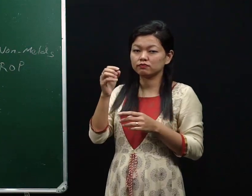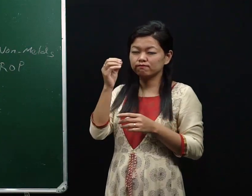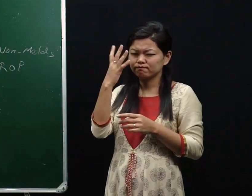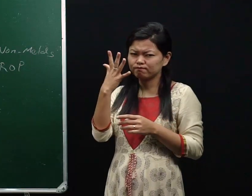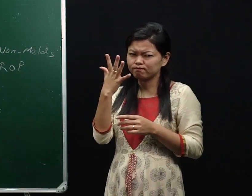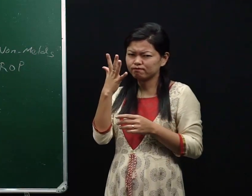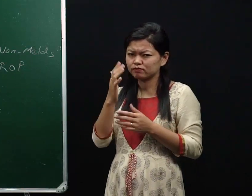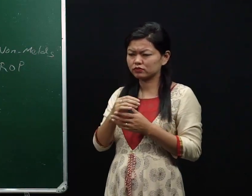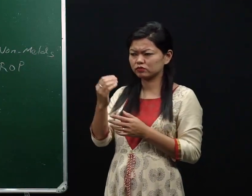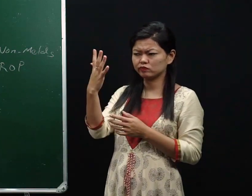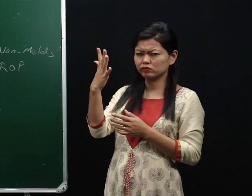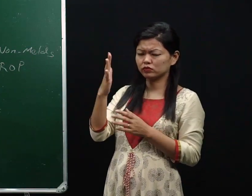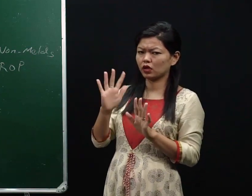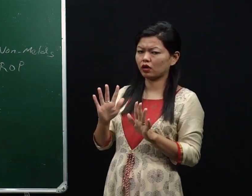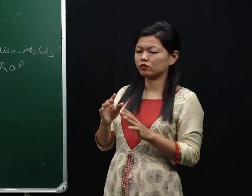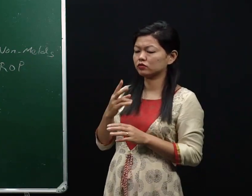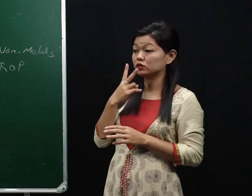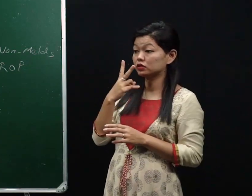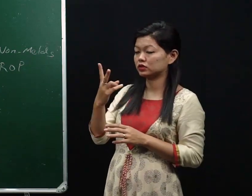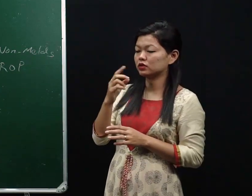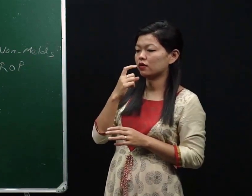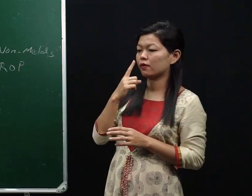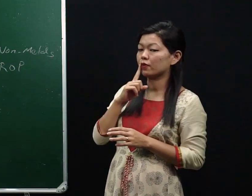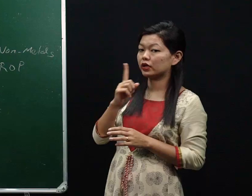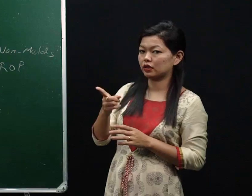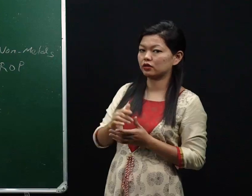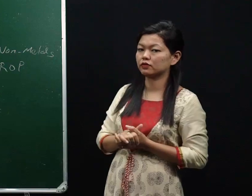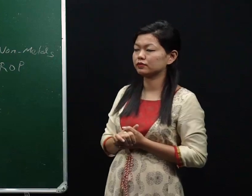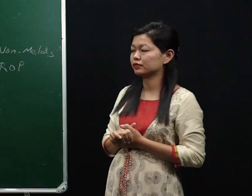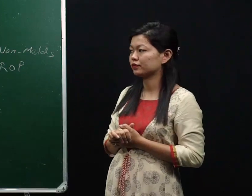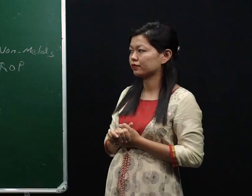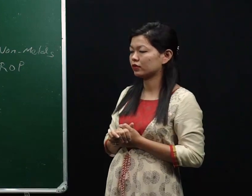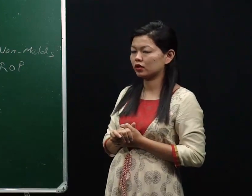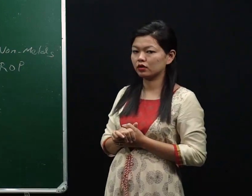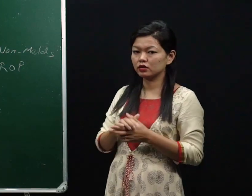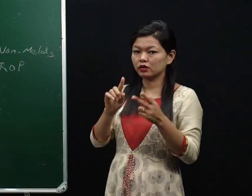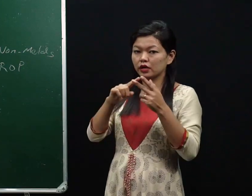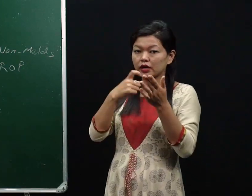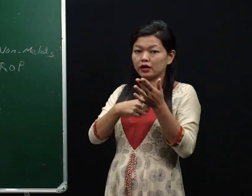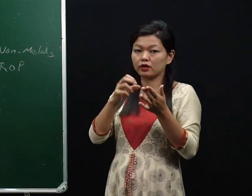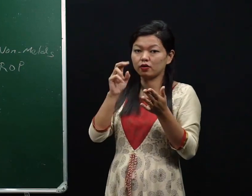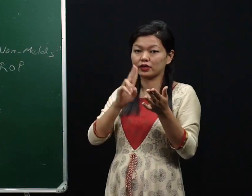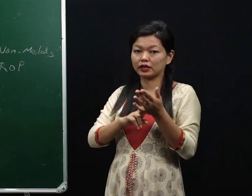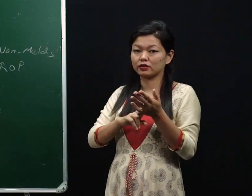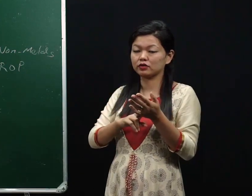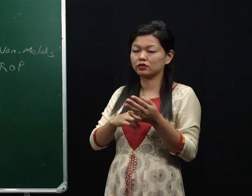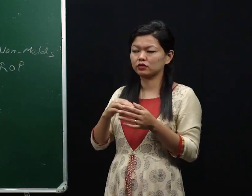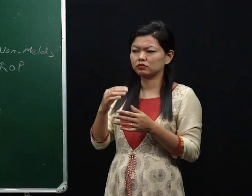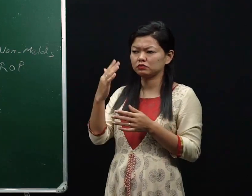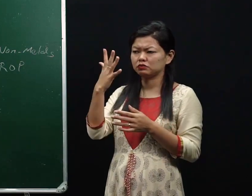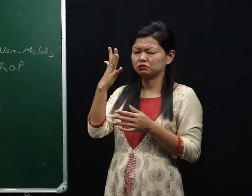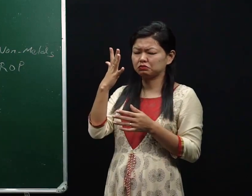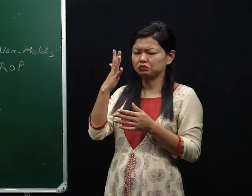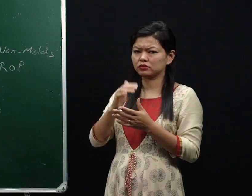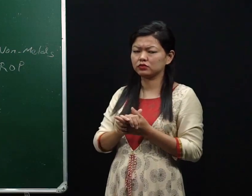So iron, true, just by its appearance, we can say that iron is lustrous. Clear? Lustrous means that